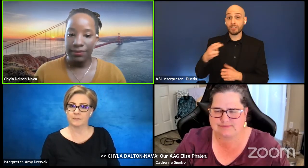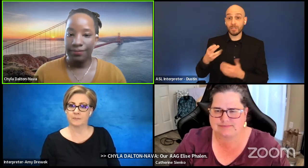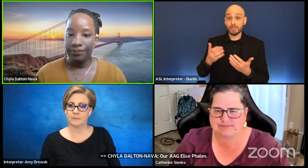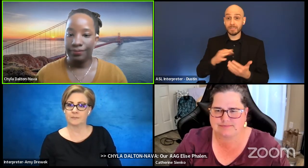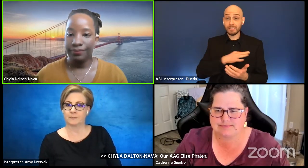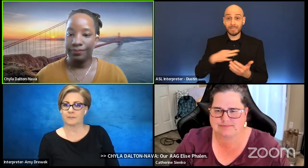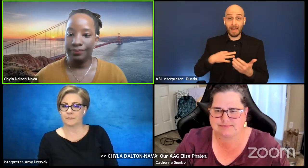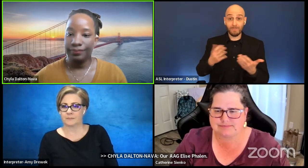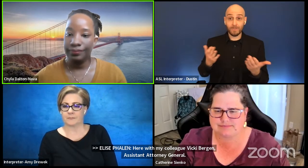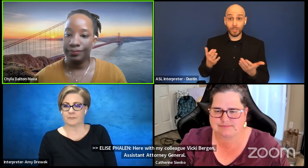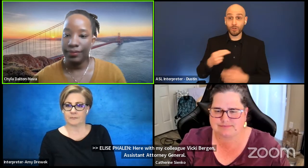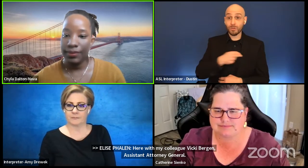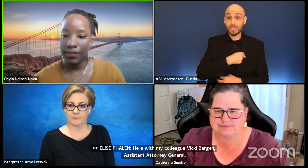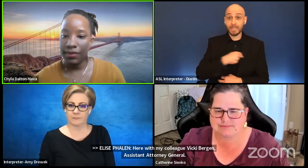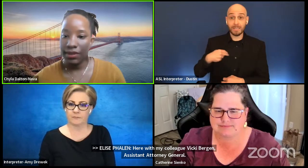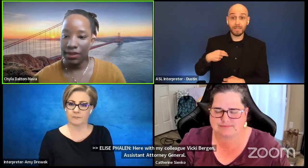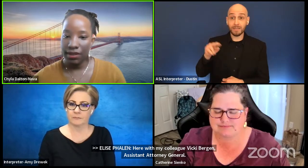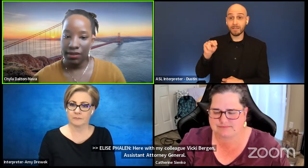Sukup?